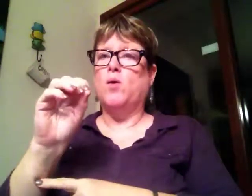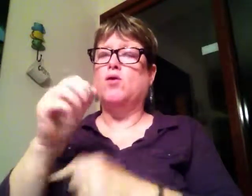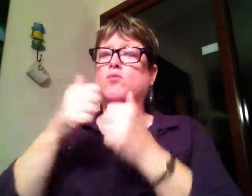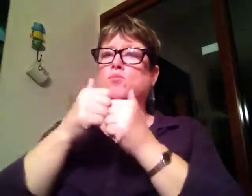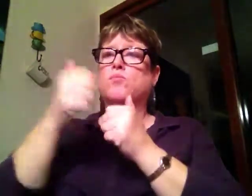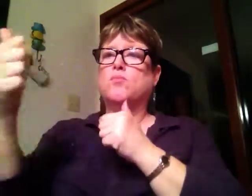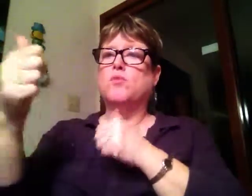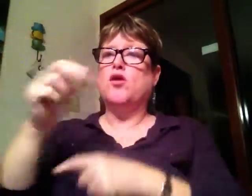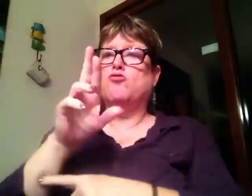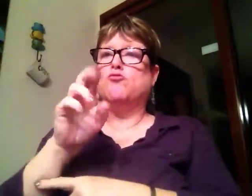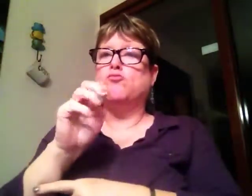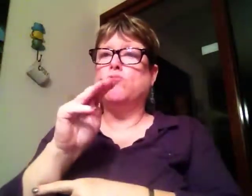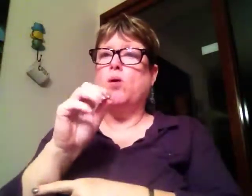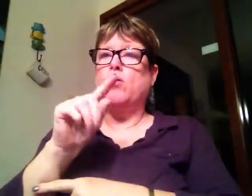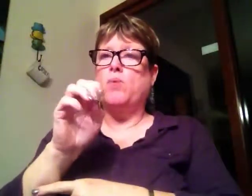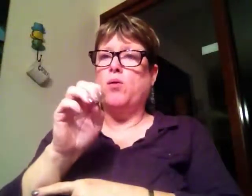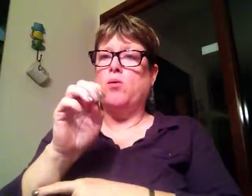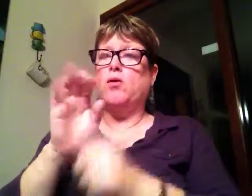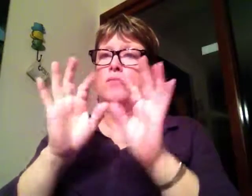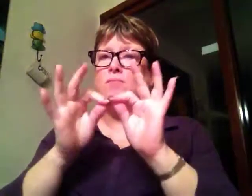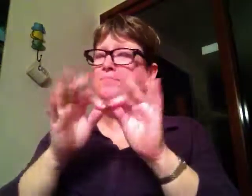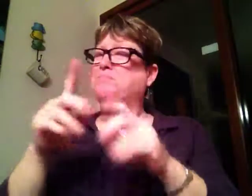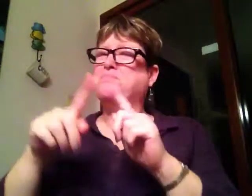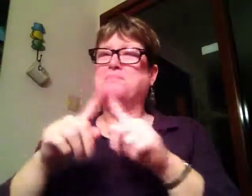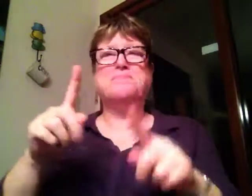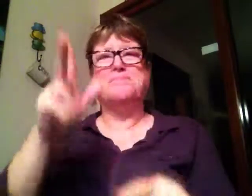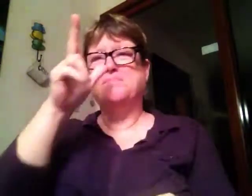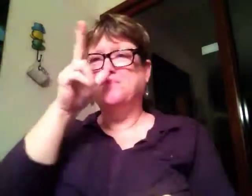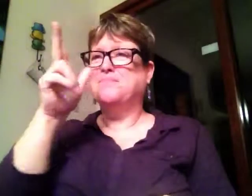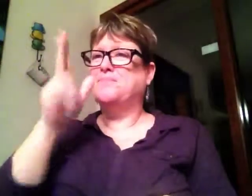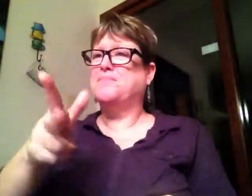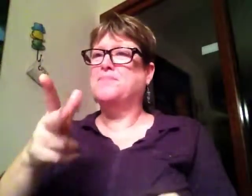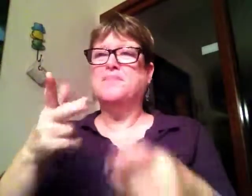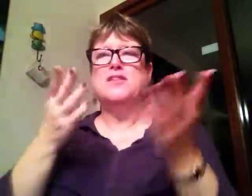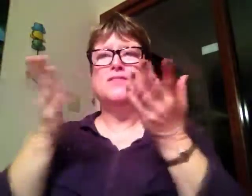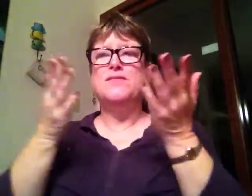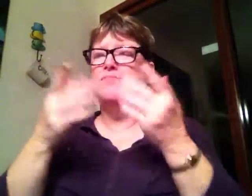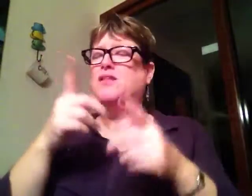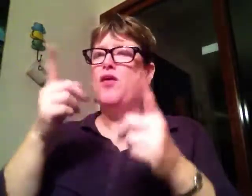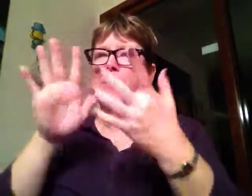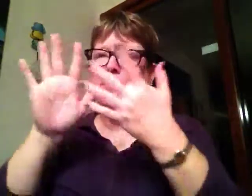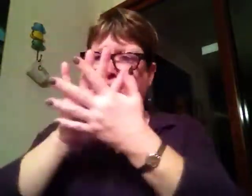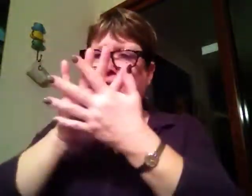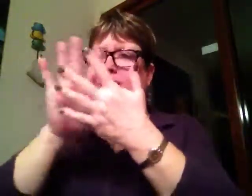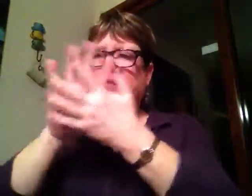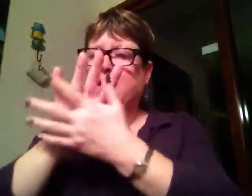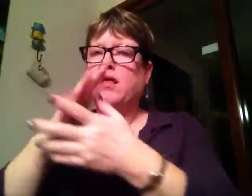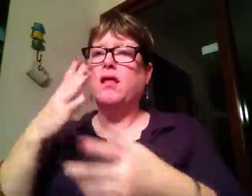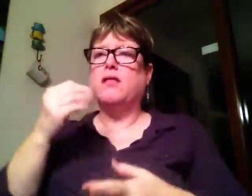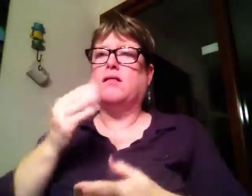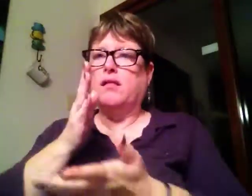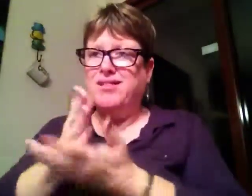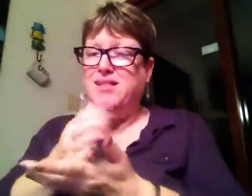the violence, splitting the defamation in Syria, and coming across into Jordan. Andrew Parker is in charge in Jordan